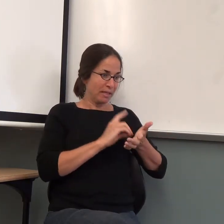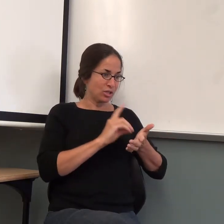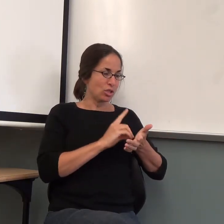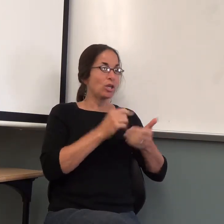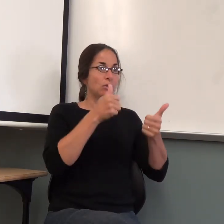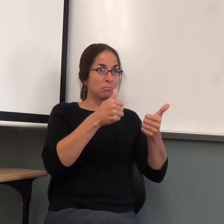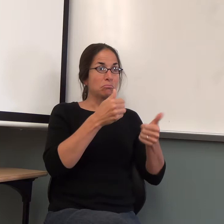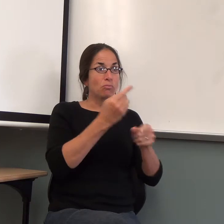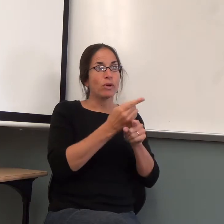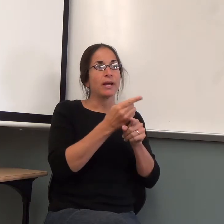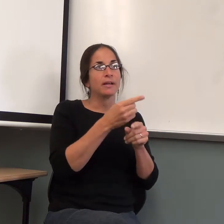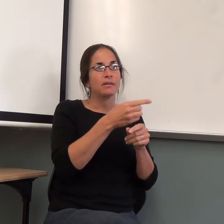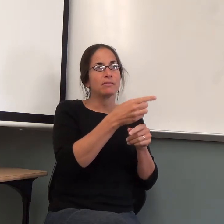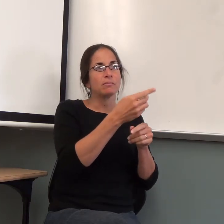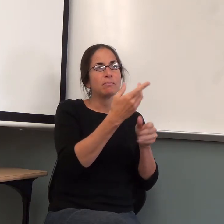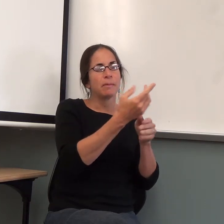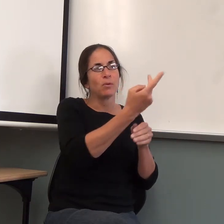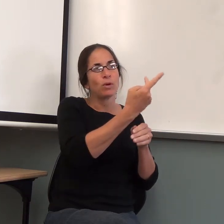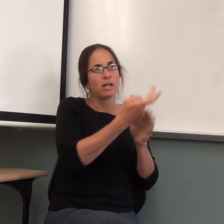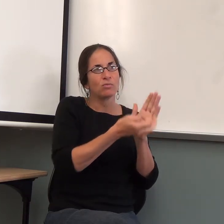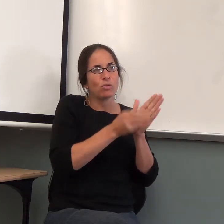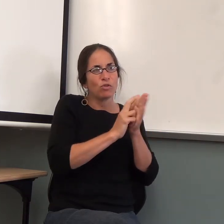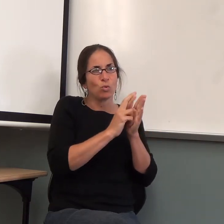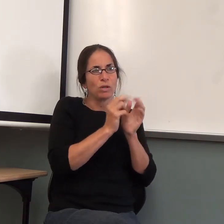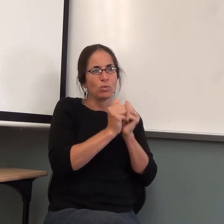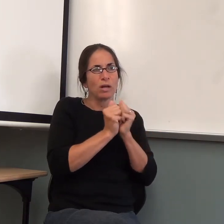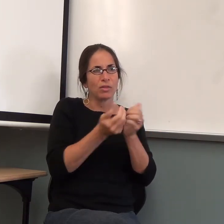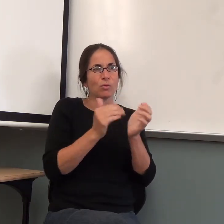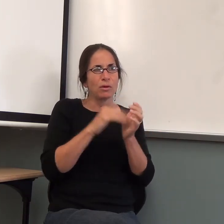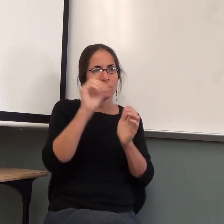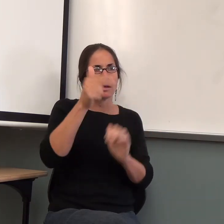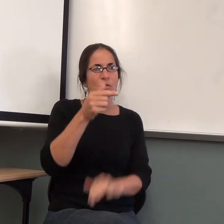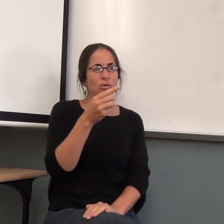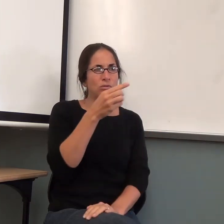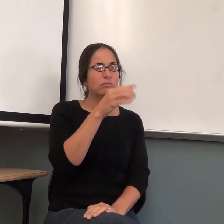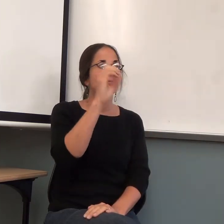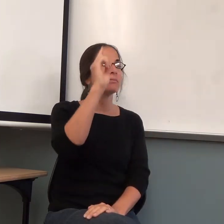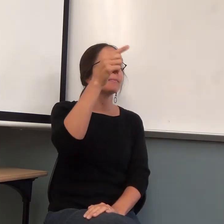at it together after, okay? Just to make sure that we're on the right track. Okay. David?